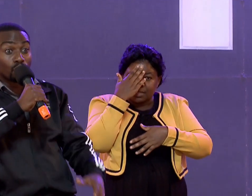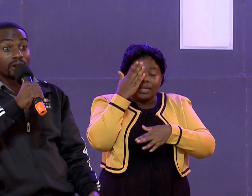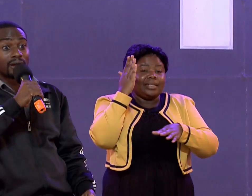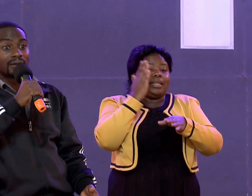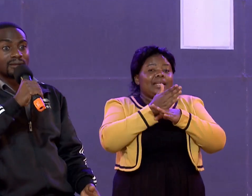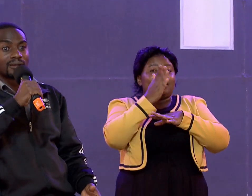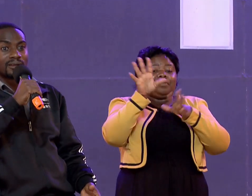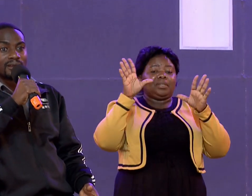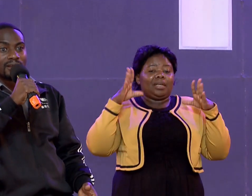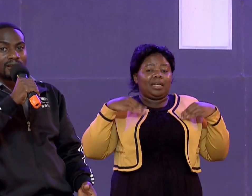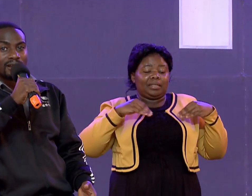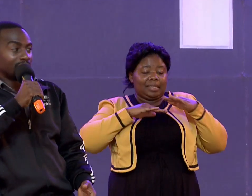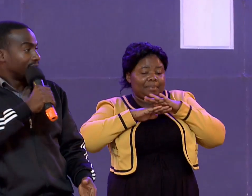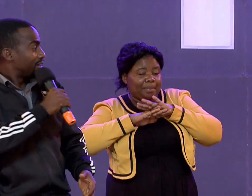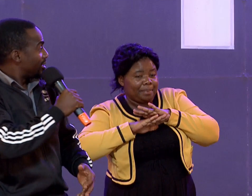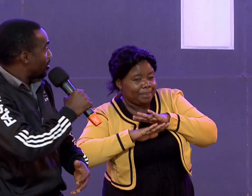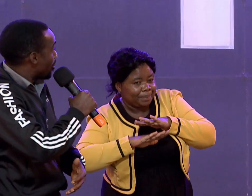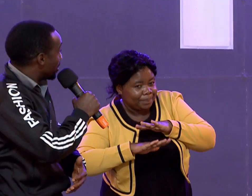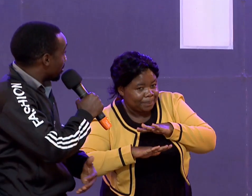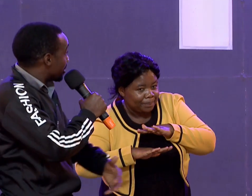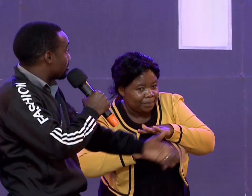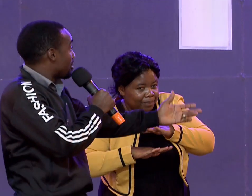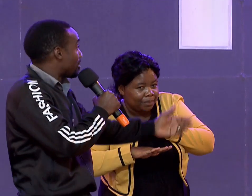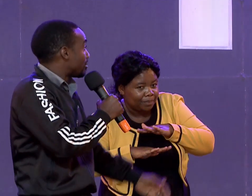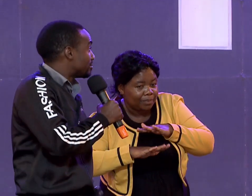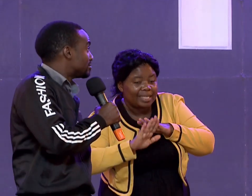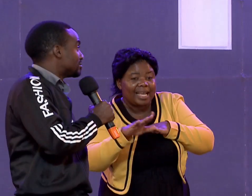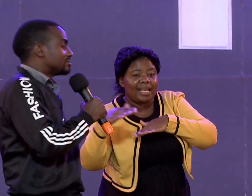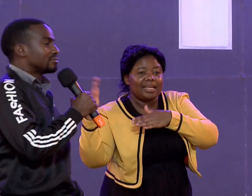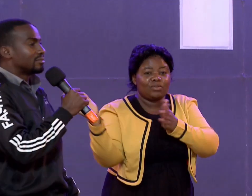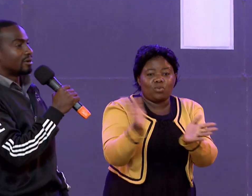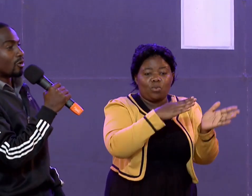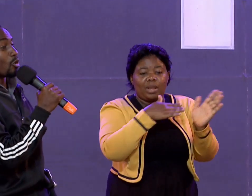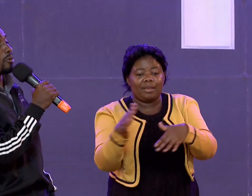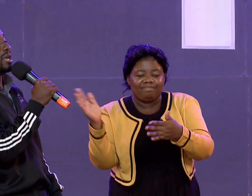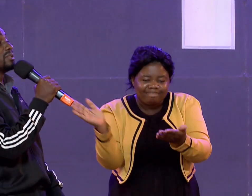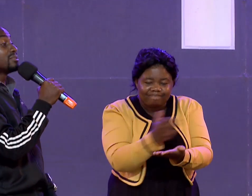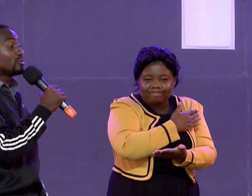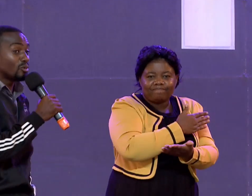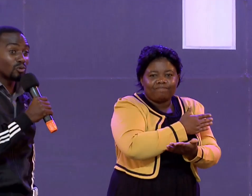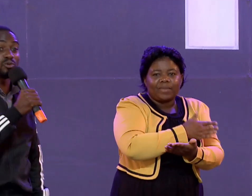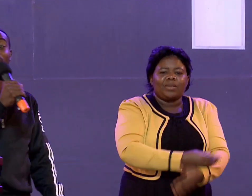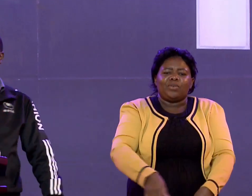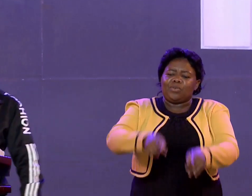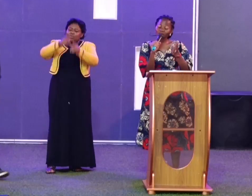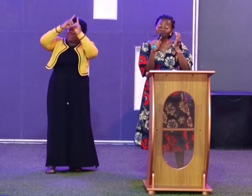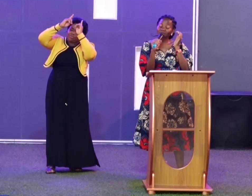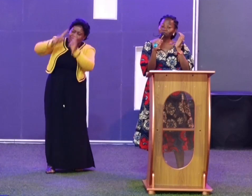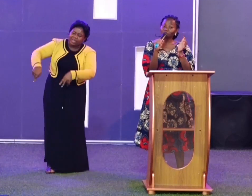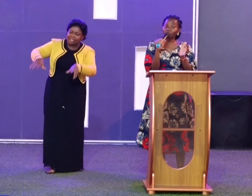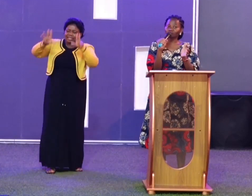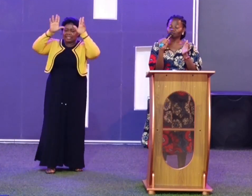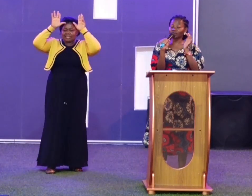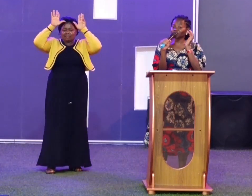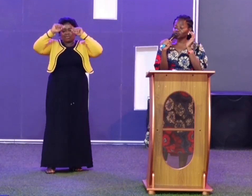kakala nogonda. And once you humble down and you obey. Omuyaga kugenda kuvaawo. The storm is going to go away. Ogobye emizimu olumbye. When you've cast